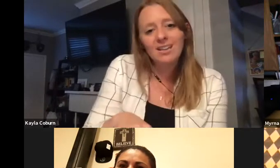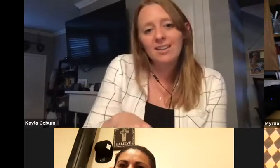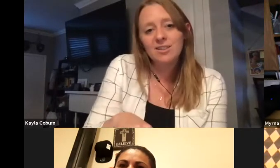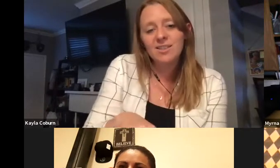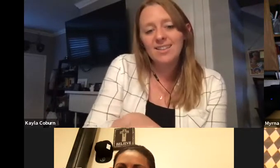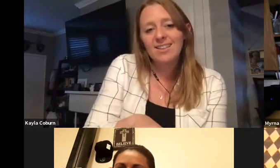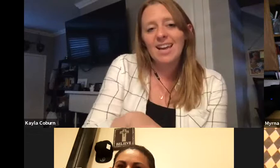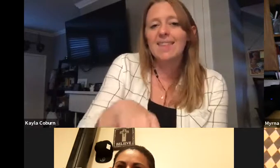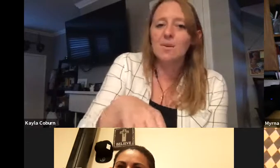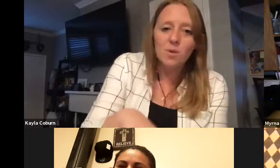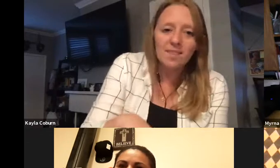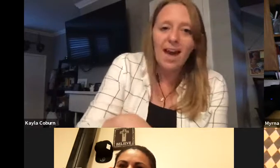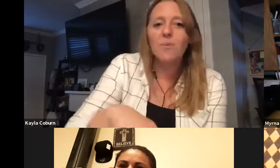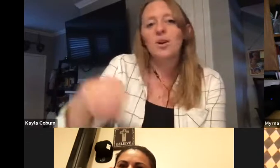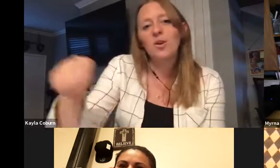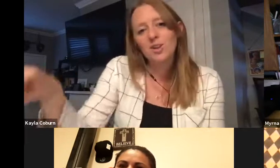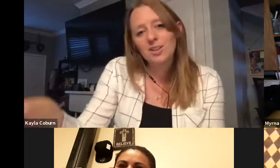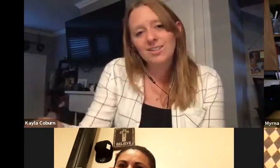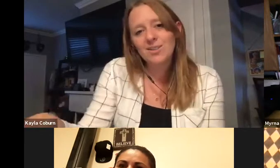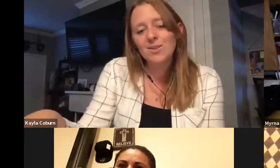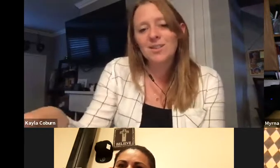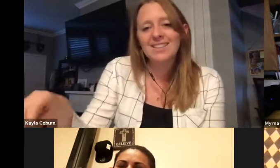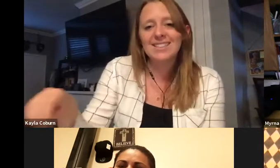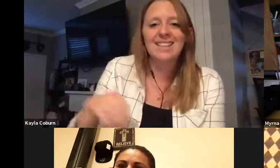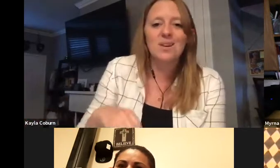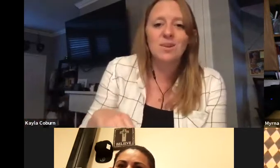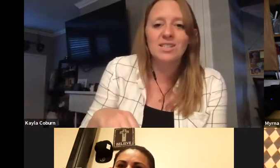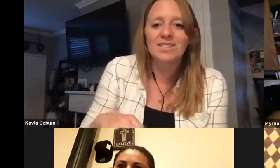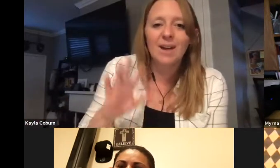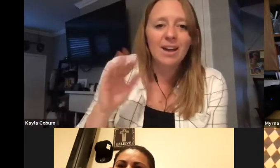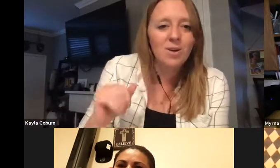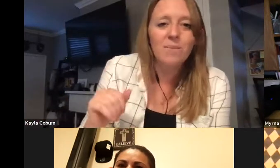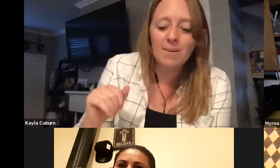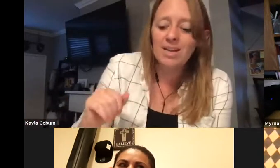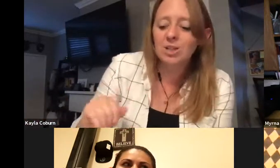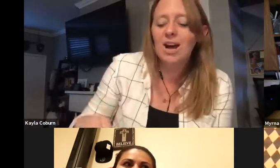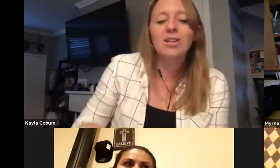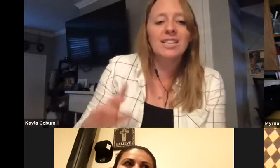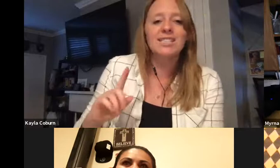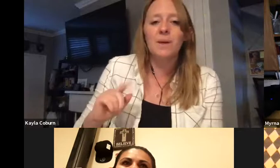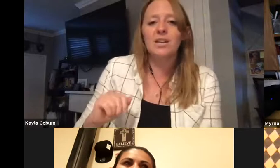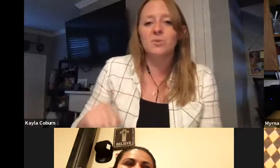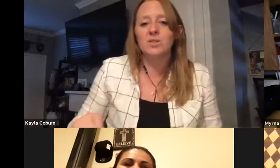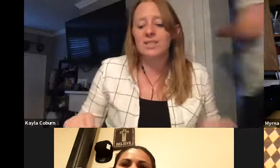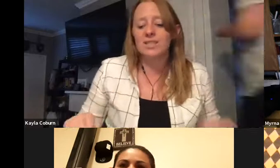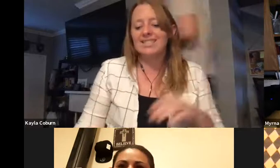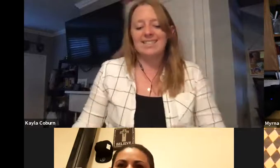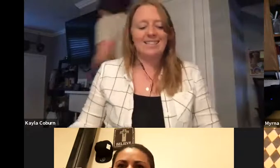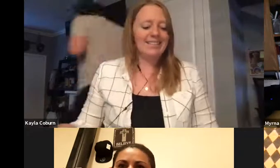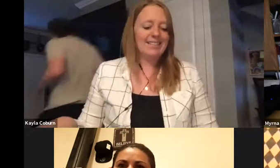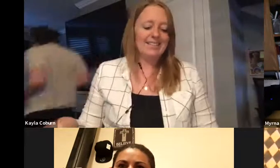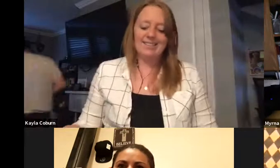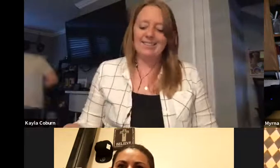to English and then bring that word over to the sign language. You know what, maybe I'll look into Spanish